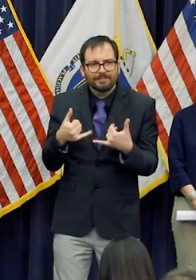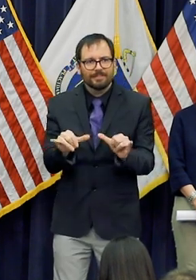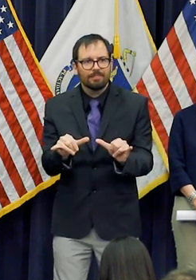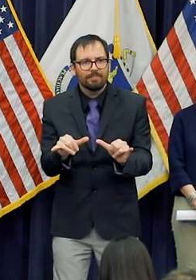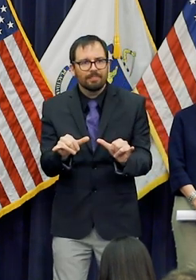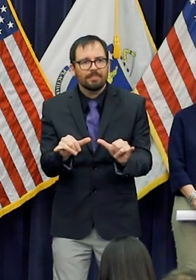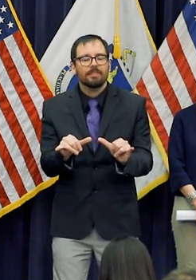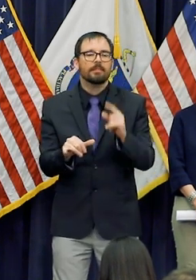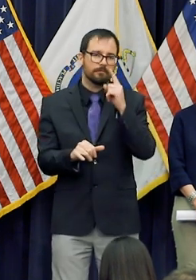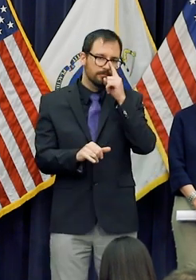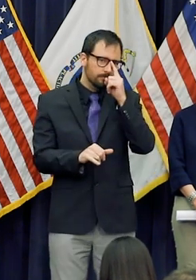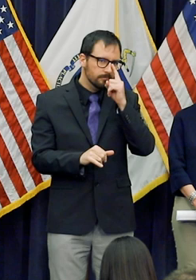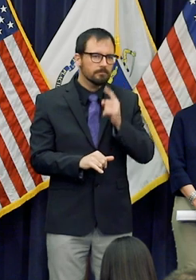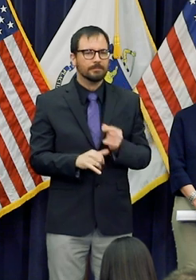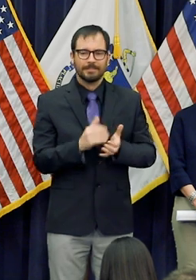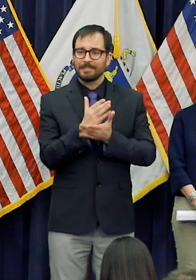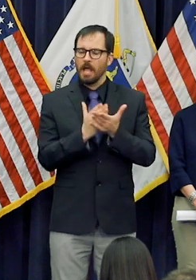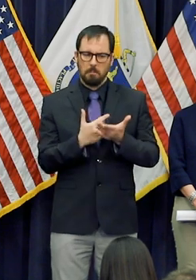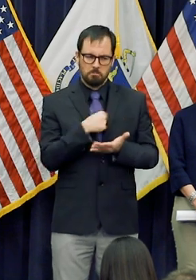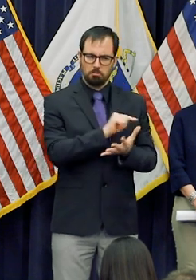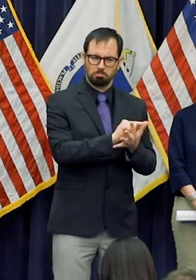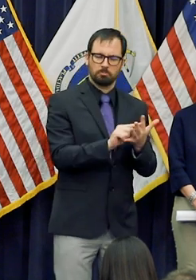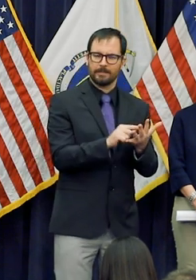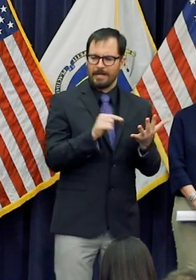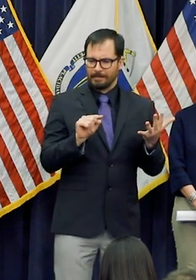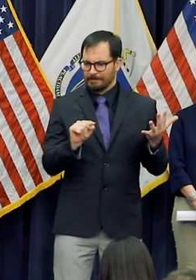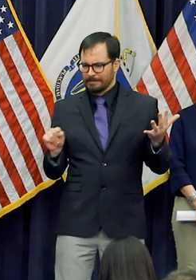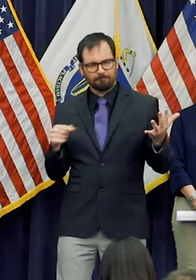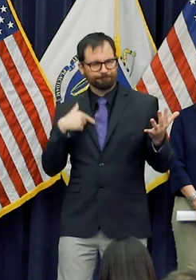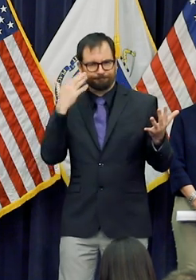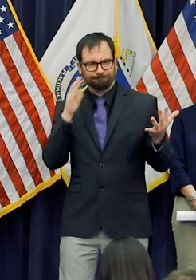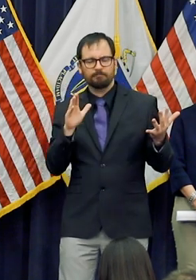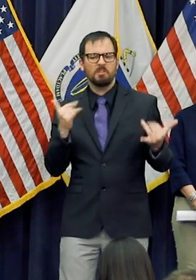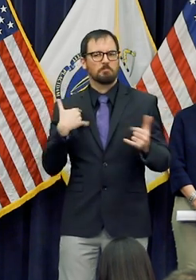and update you as the data and evidence evolves.